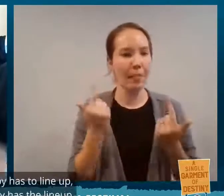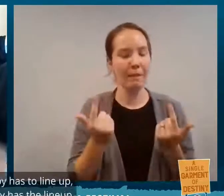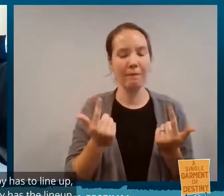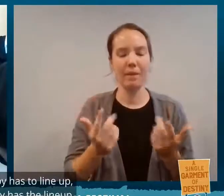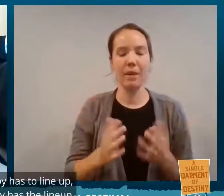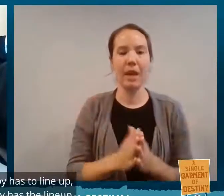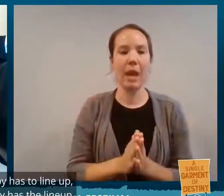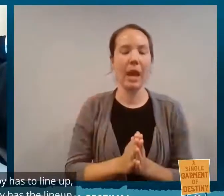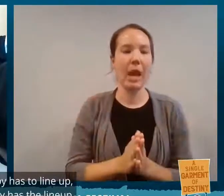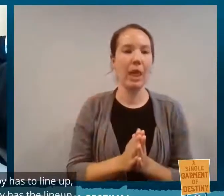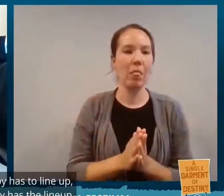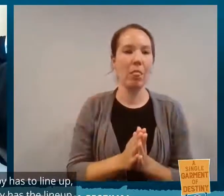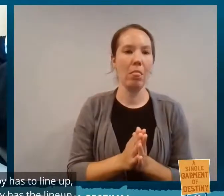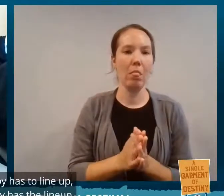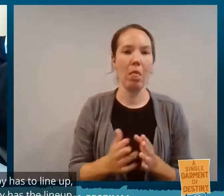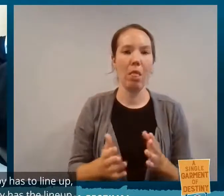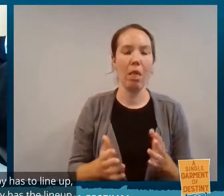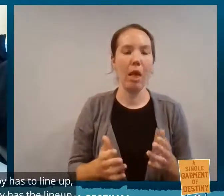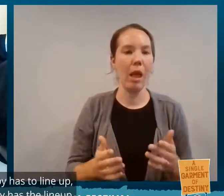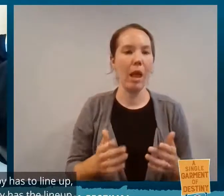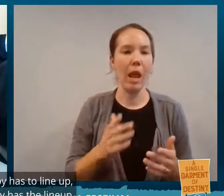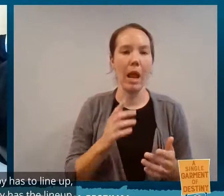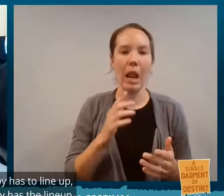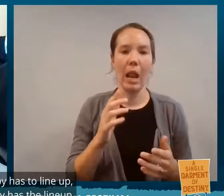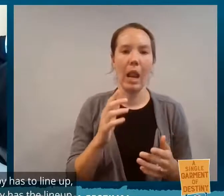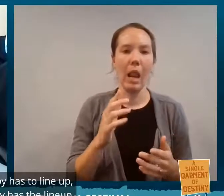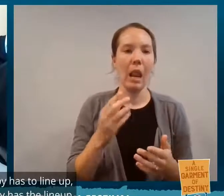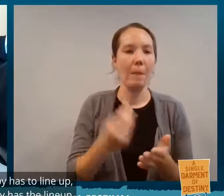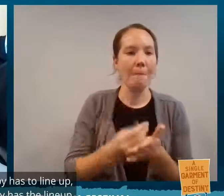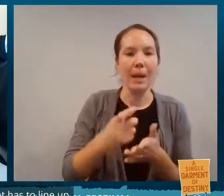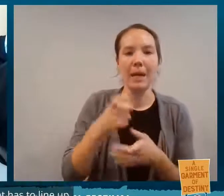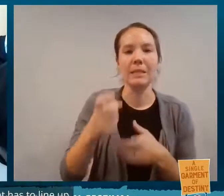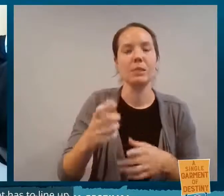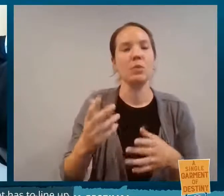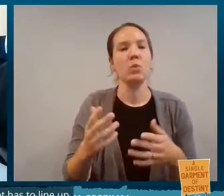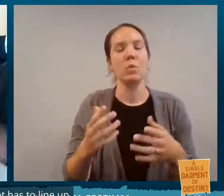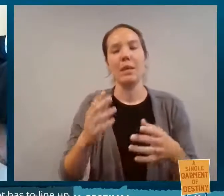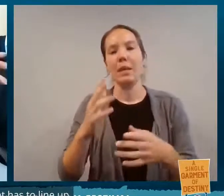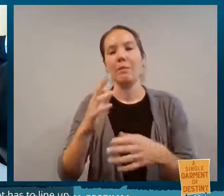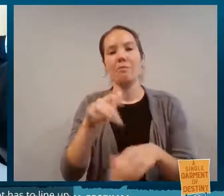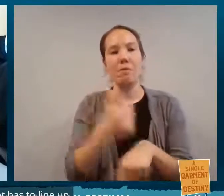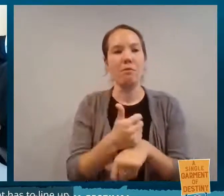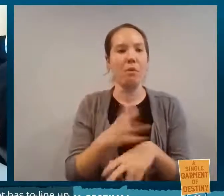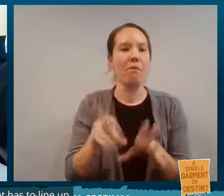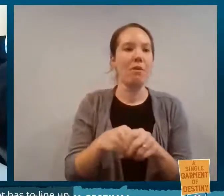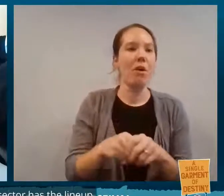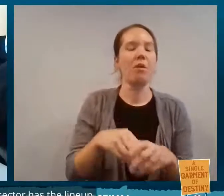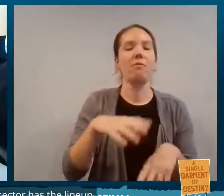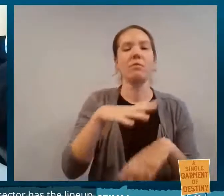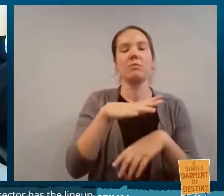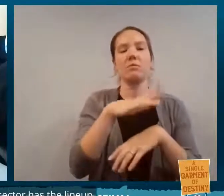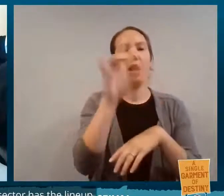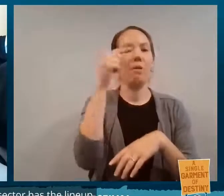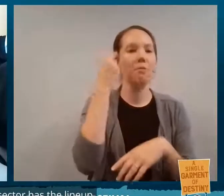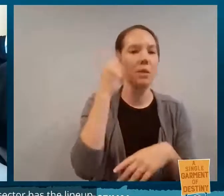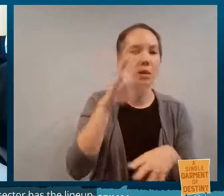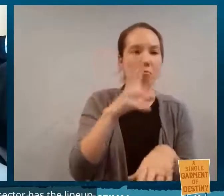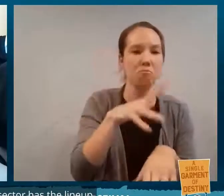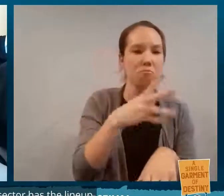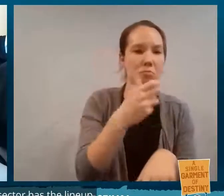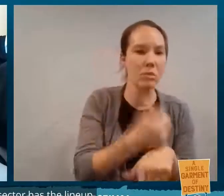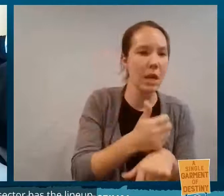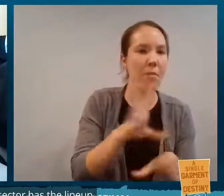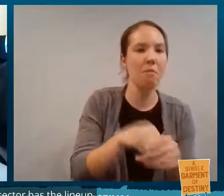thrive. Philanthropy has to line up, the academy has to line up, government has to line up, and